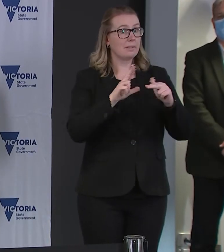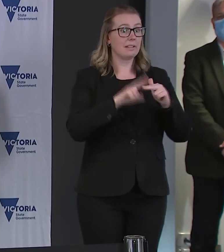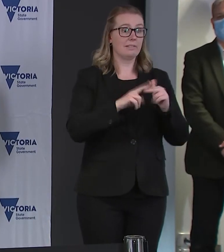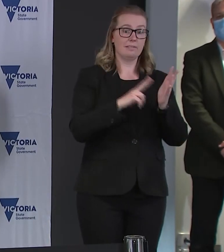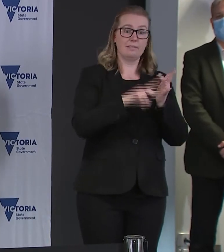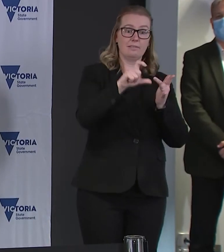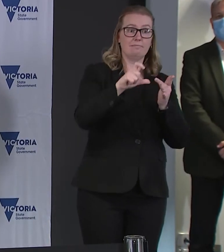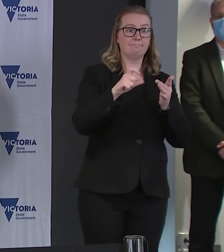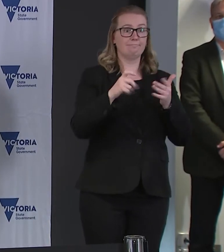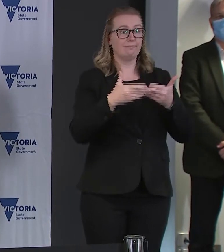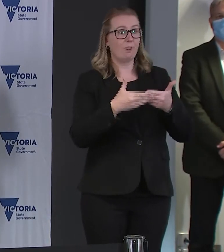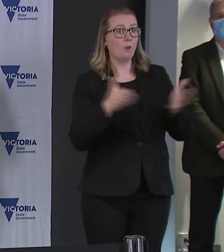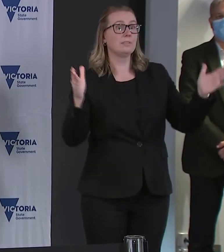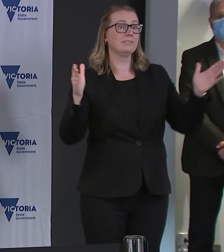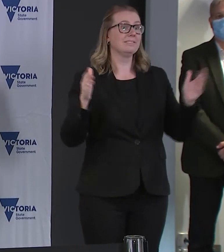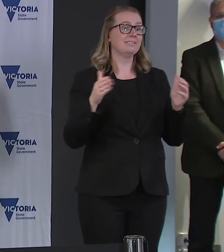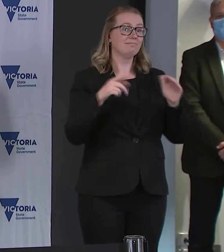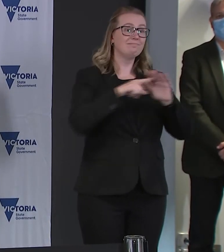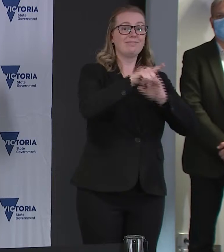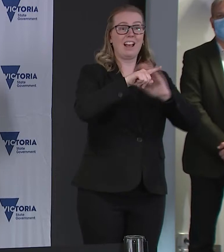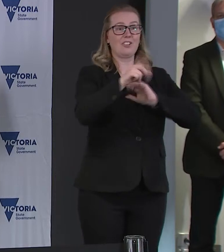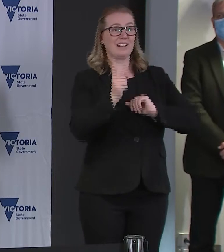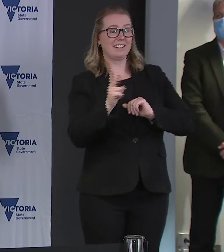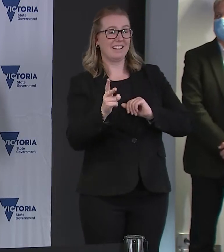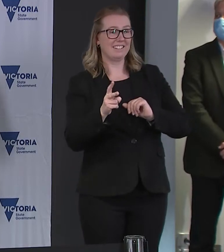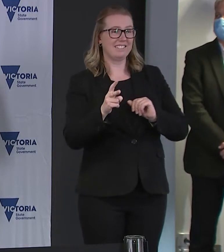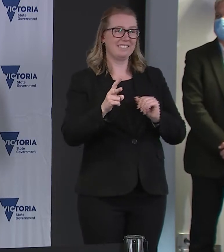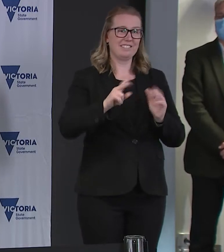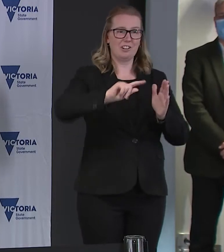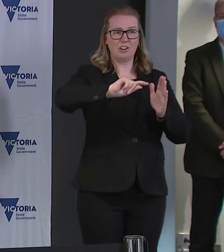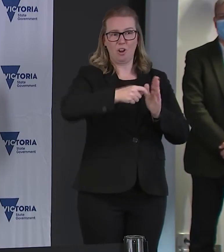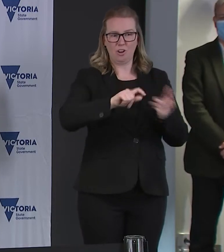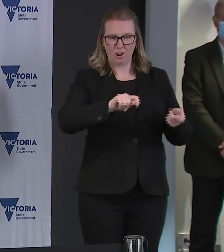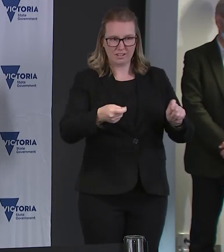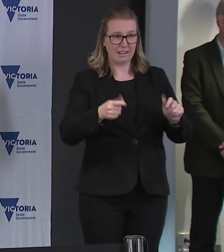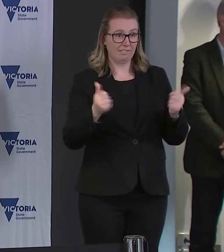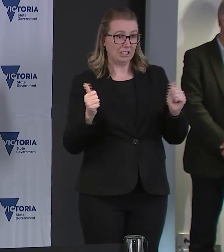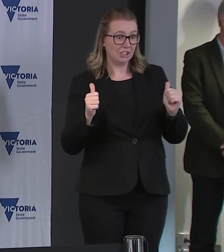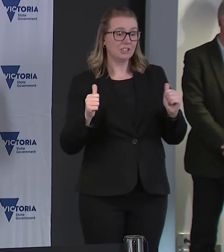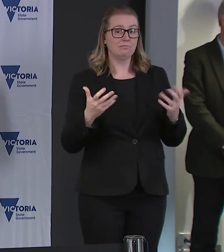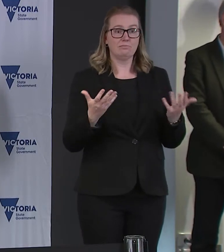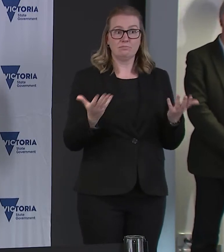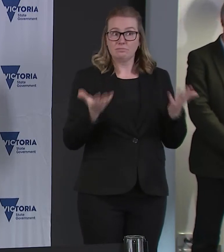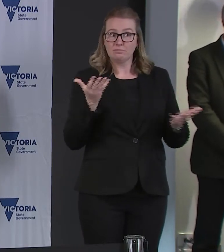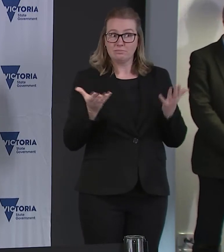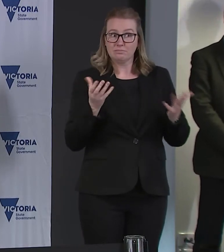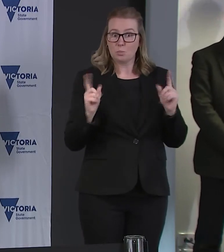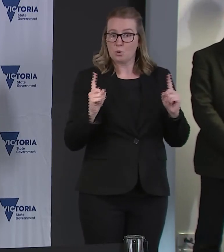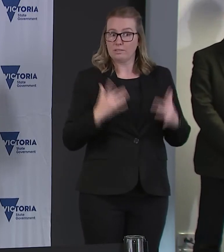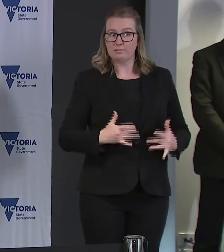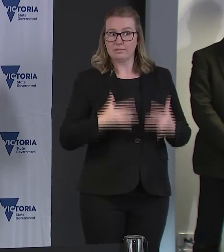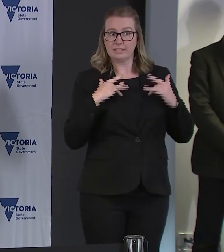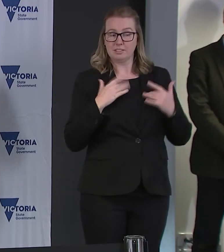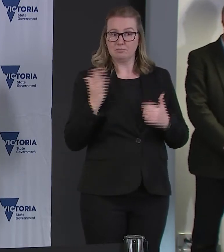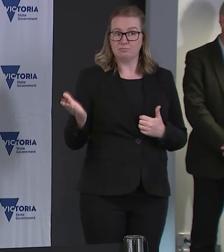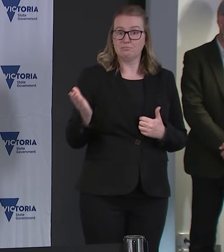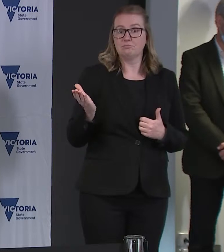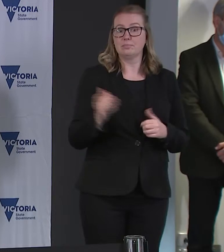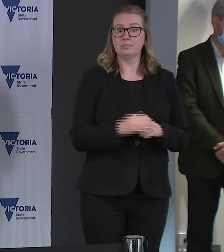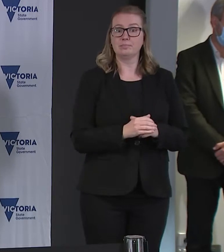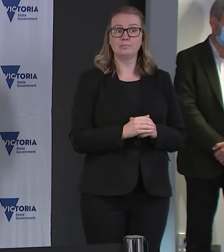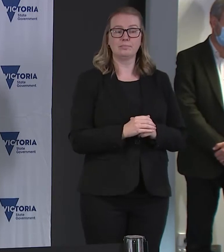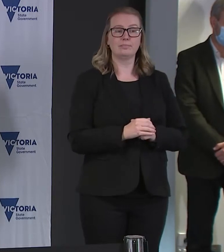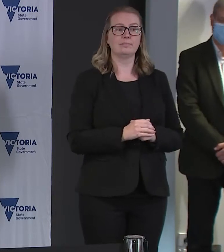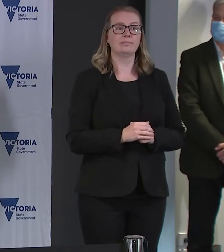open up a bit without us knowing where it came from? As an expert in your field, in a perfect world